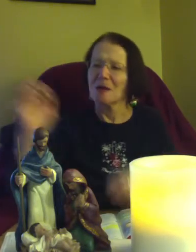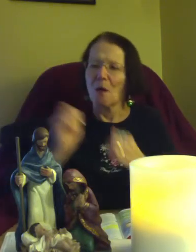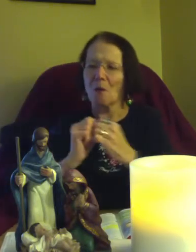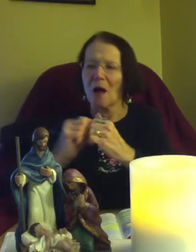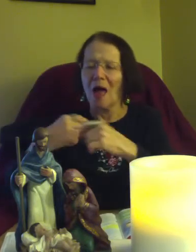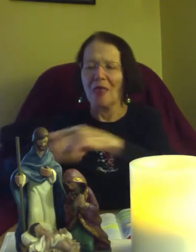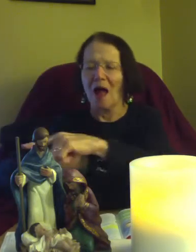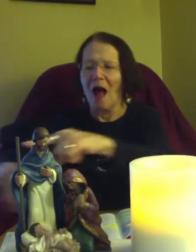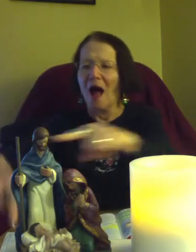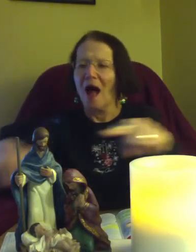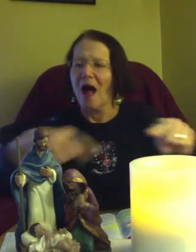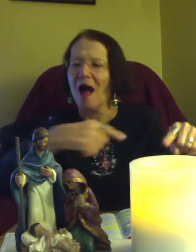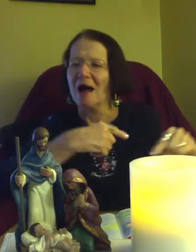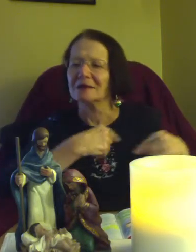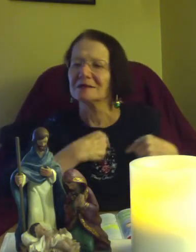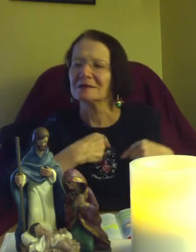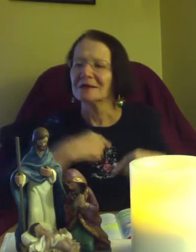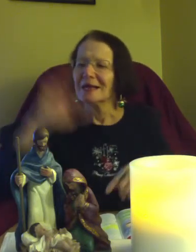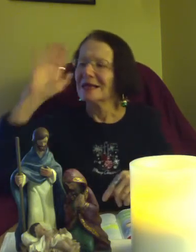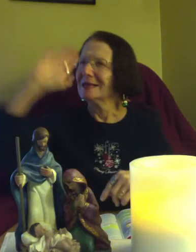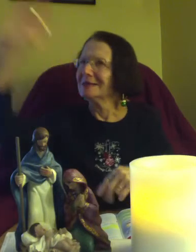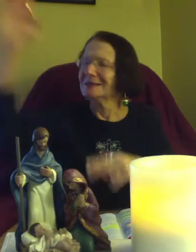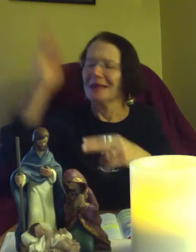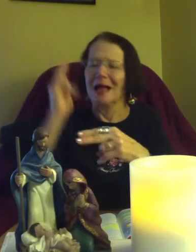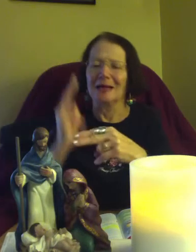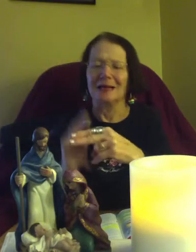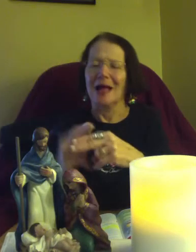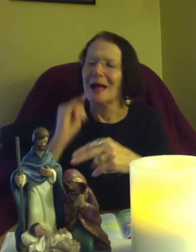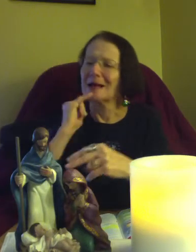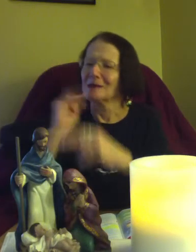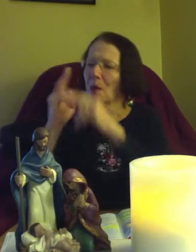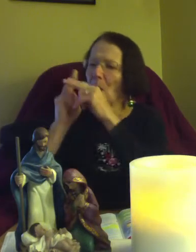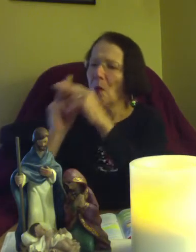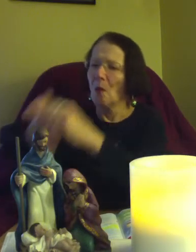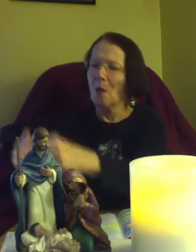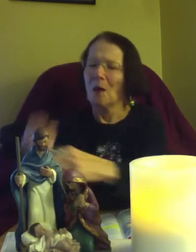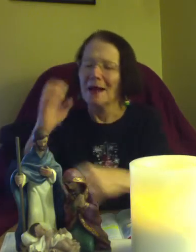bad, but it does not hurt.